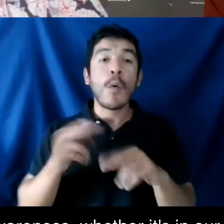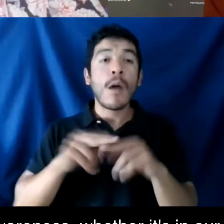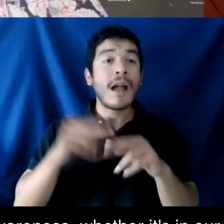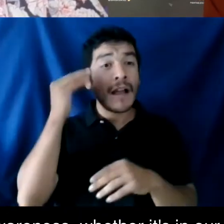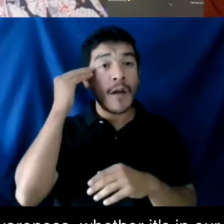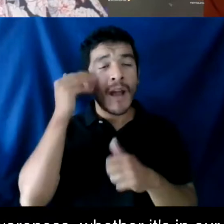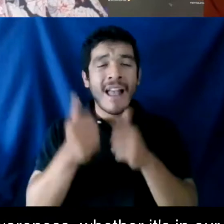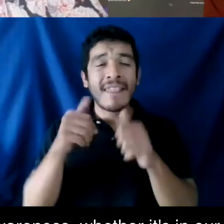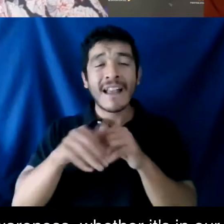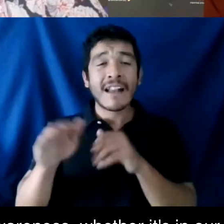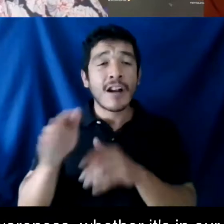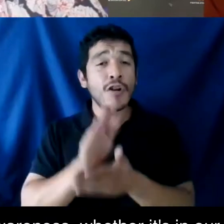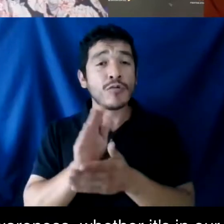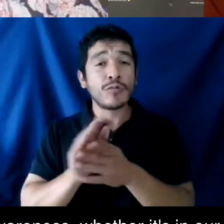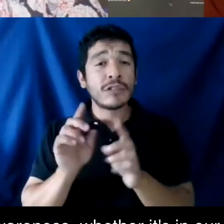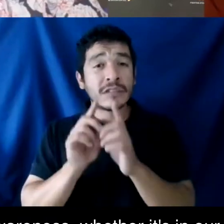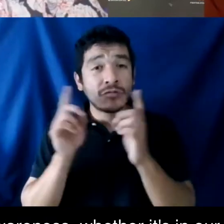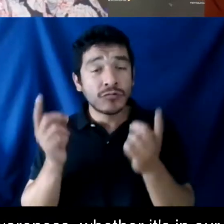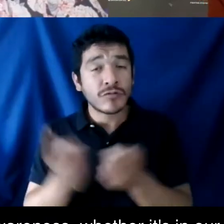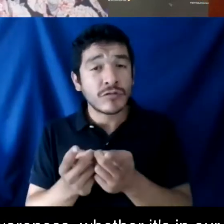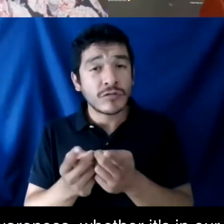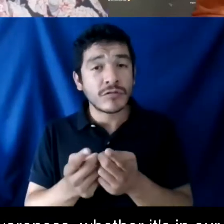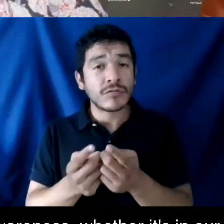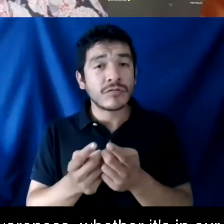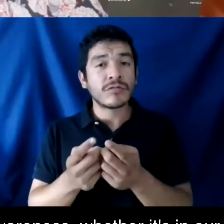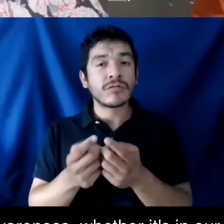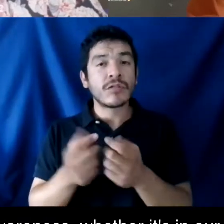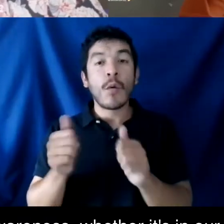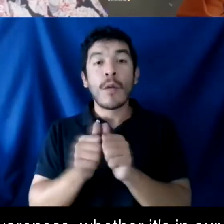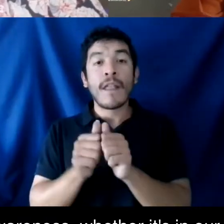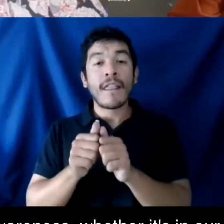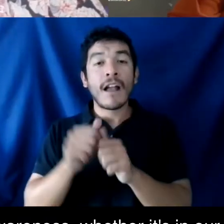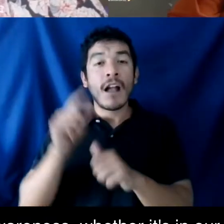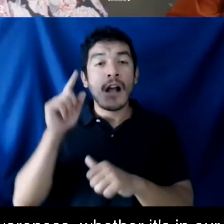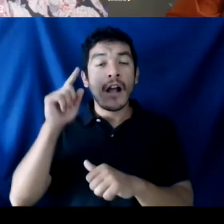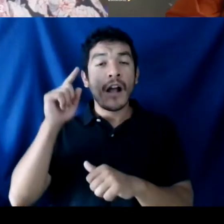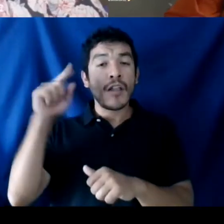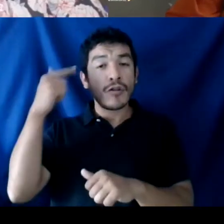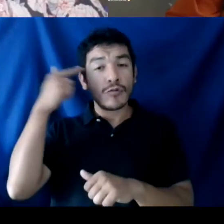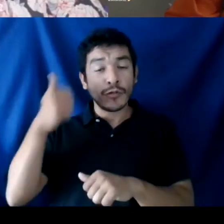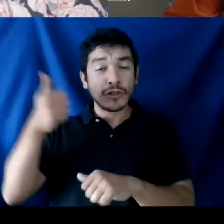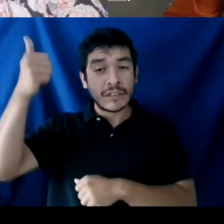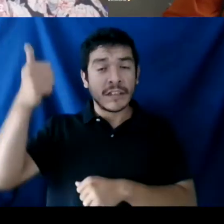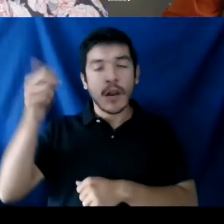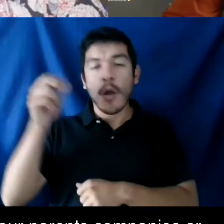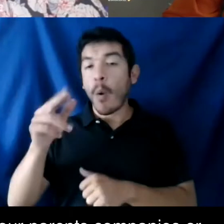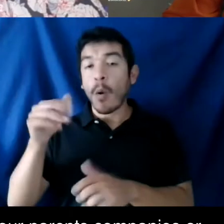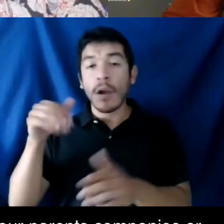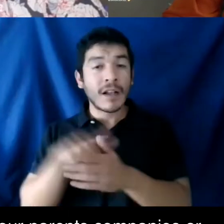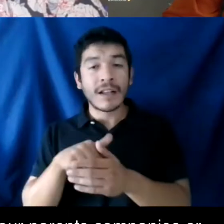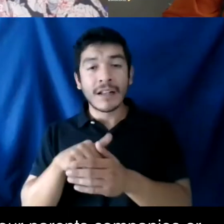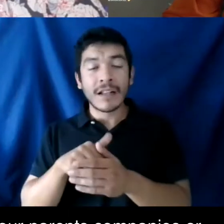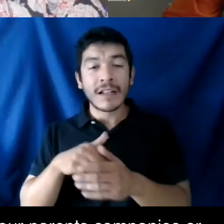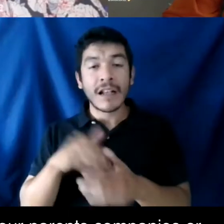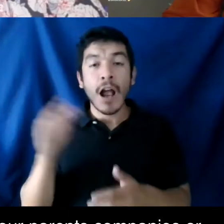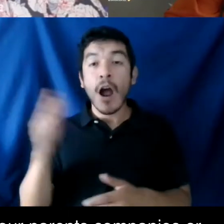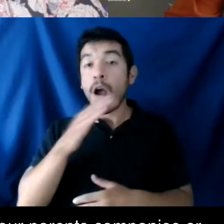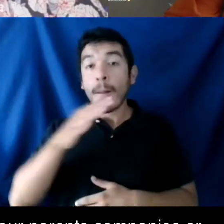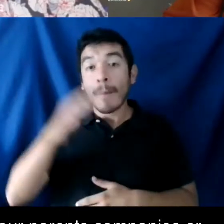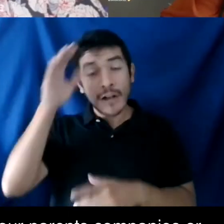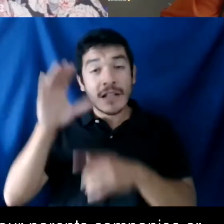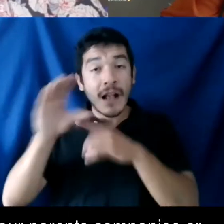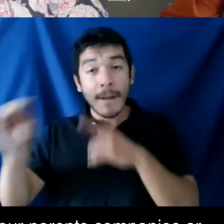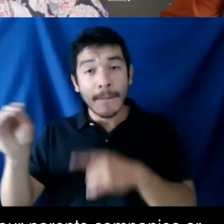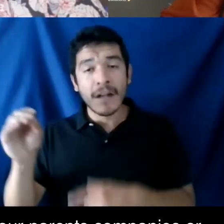in our school district with the superintendent, whether it's in our parents' companies,